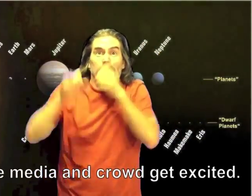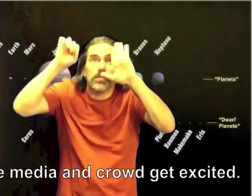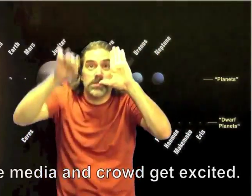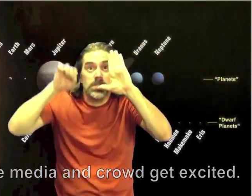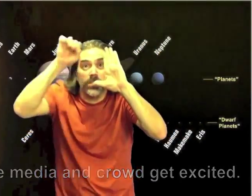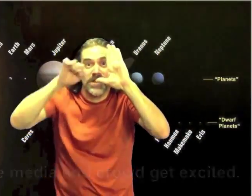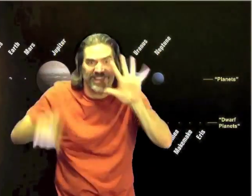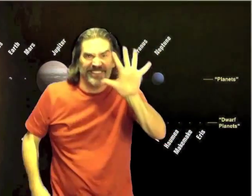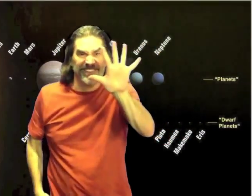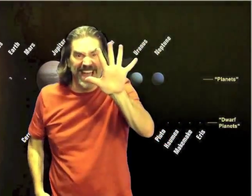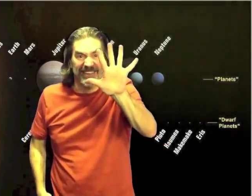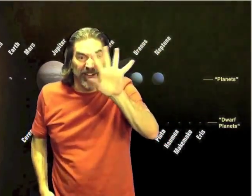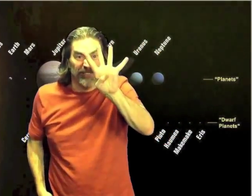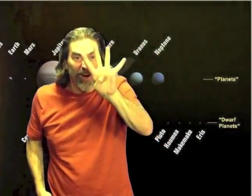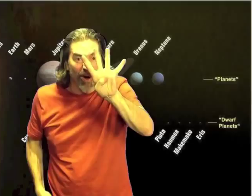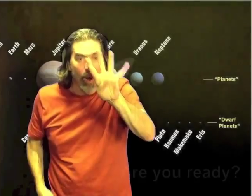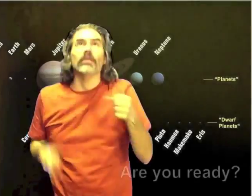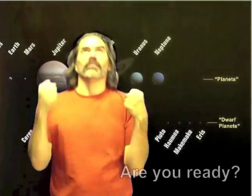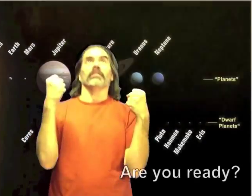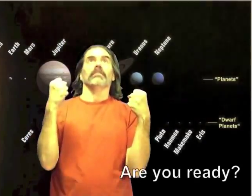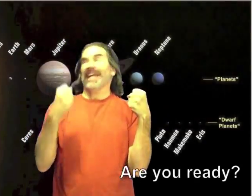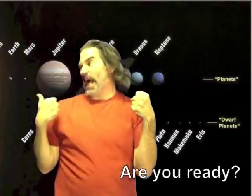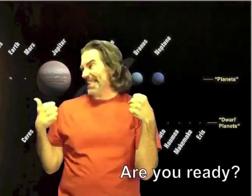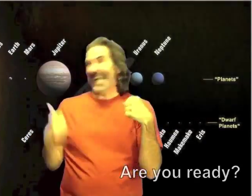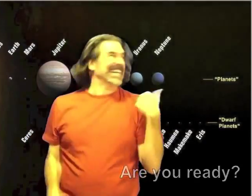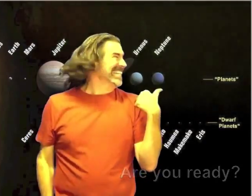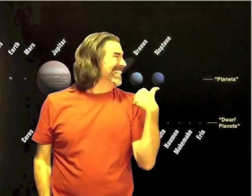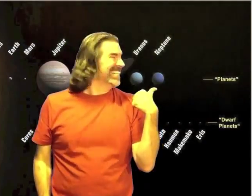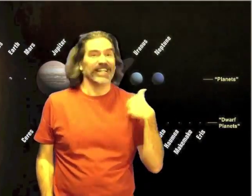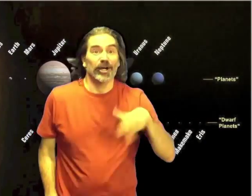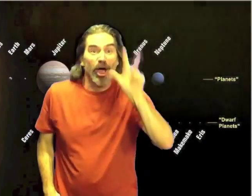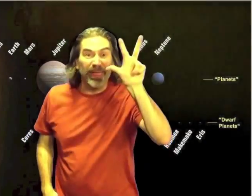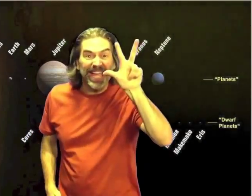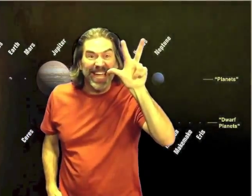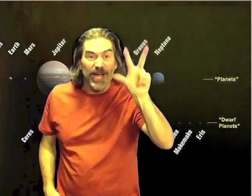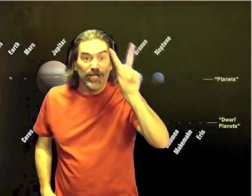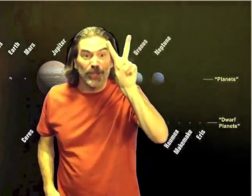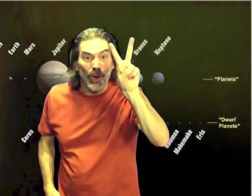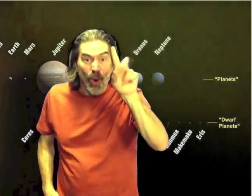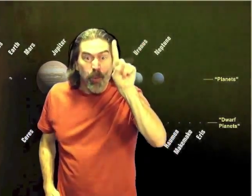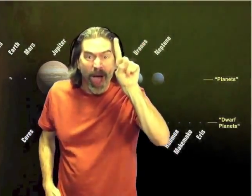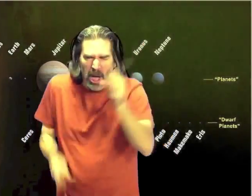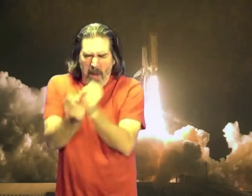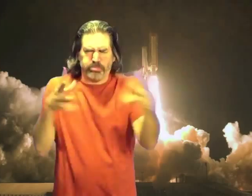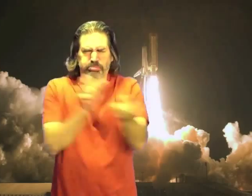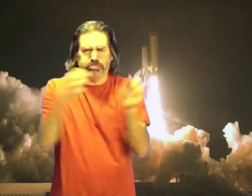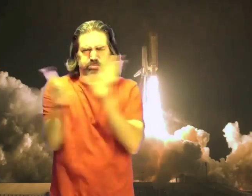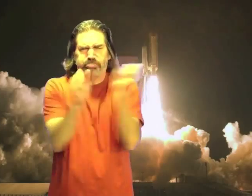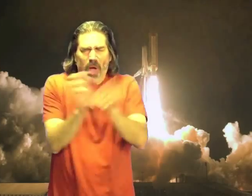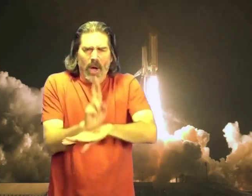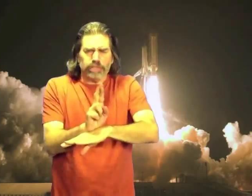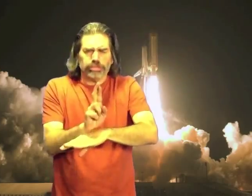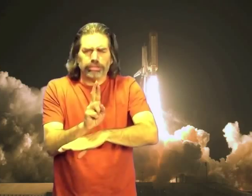getting excited. 5, 4, are you ready? I'm ready. 3, 2, 1,